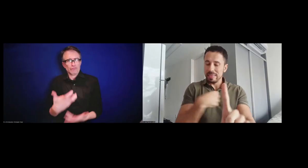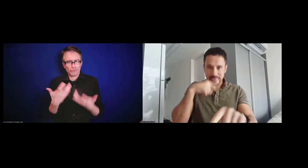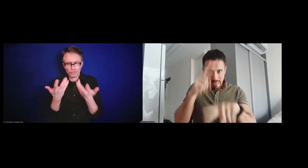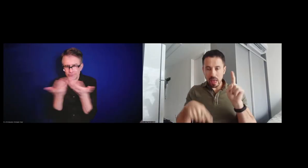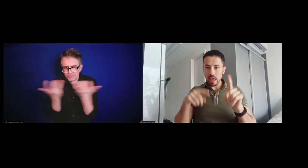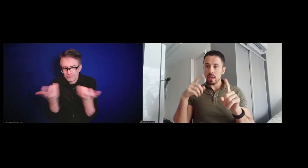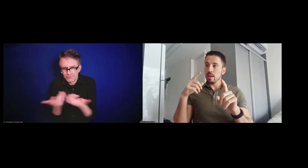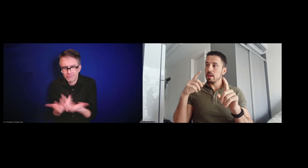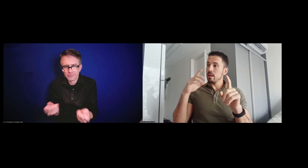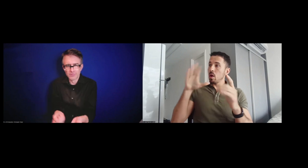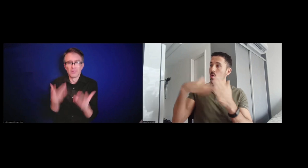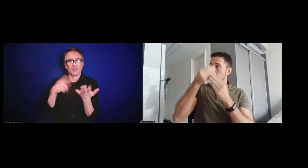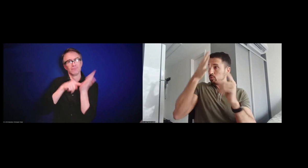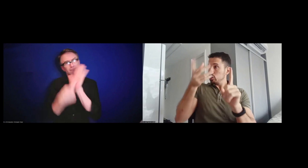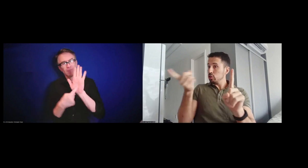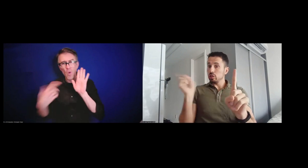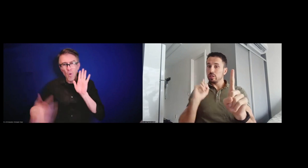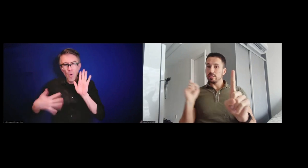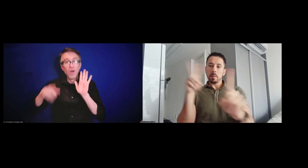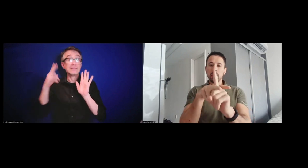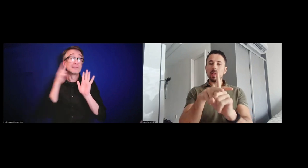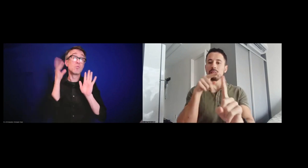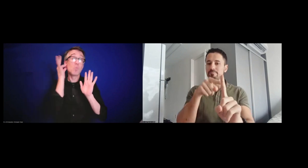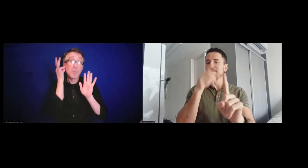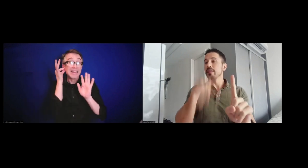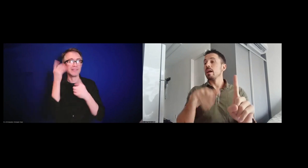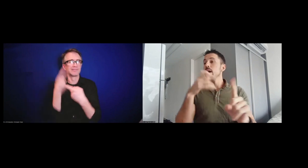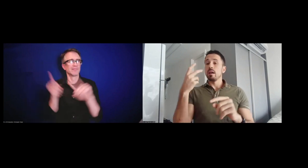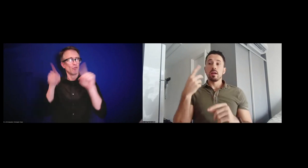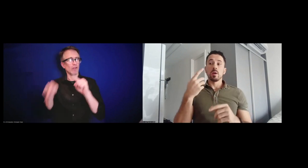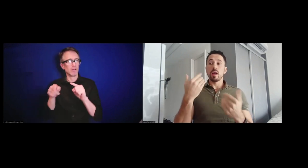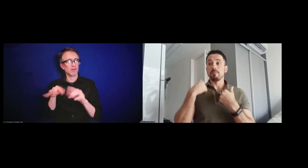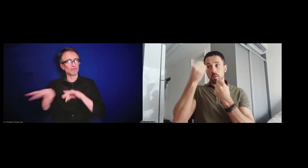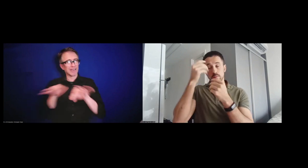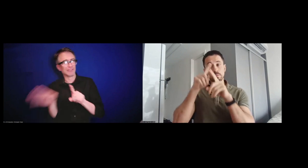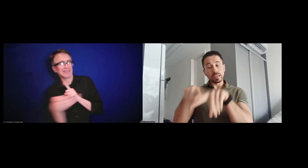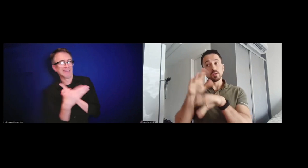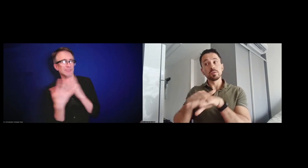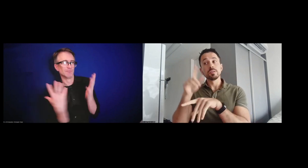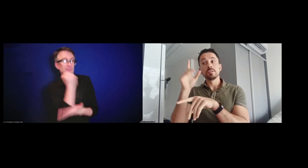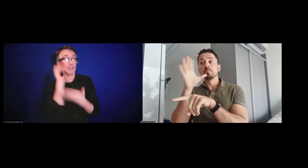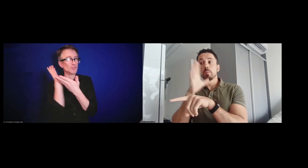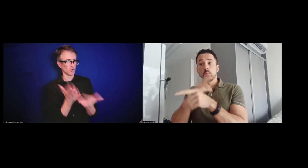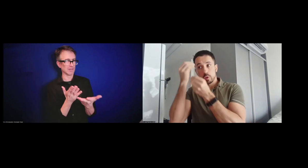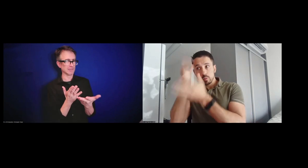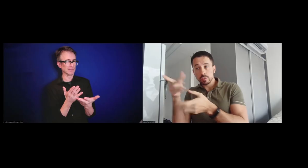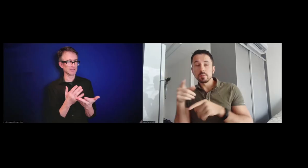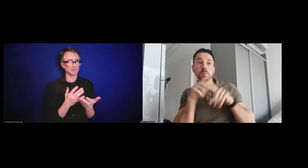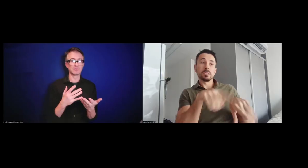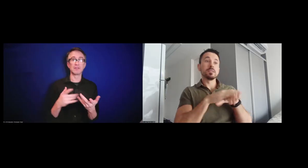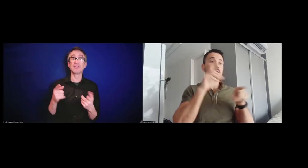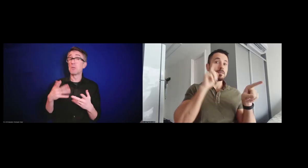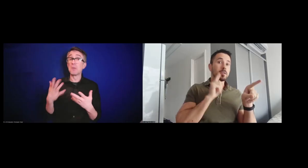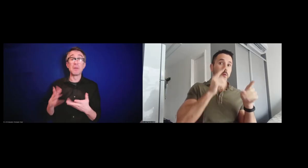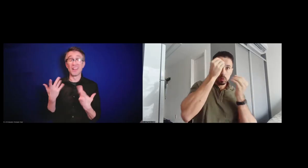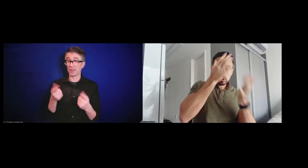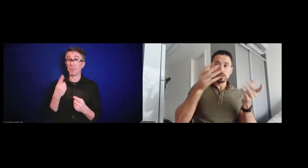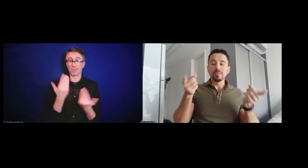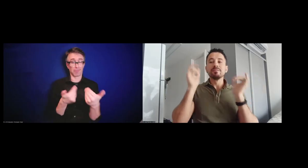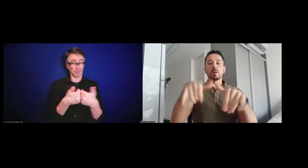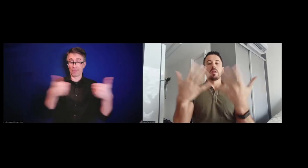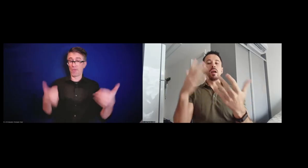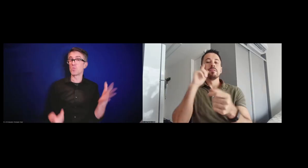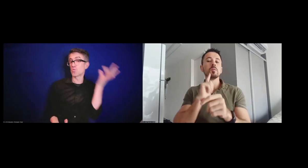do we learn about deaf women's experiences and how do we take that and then apply it to the services that the government